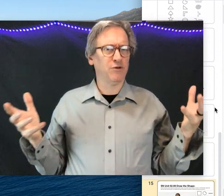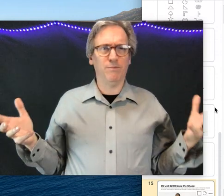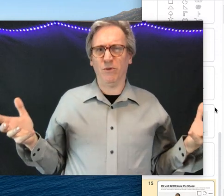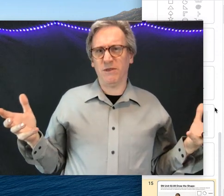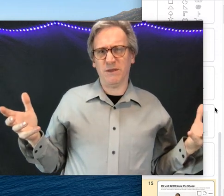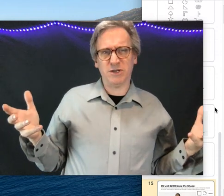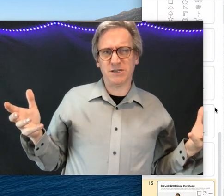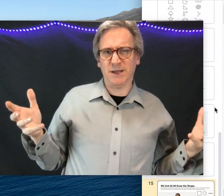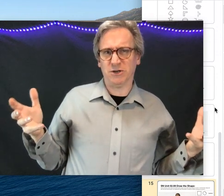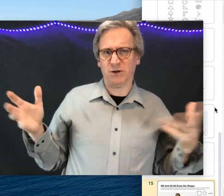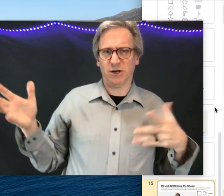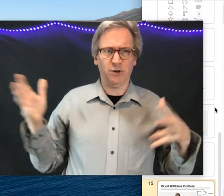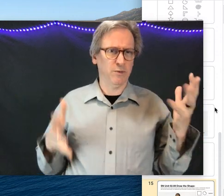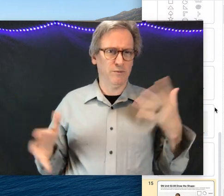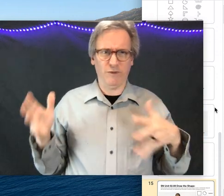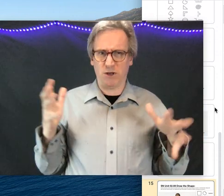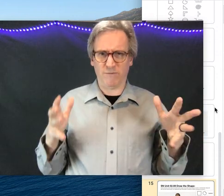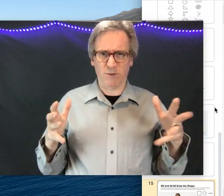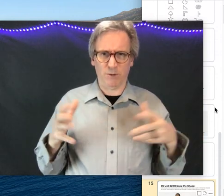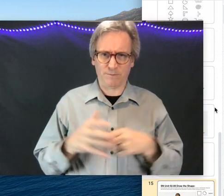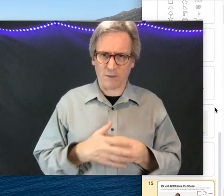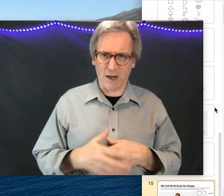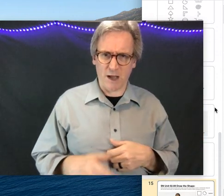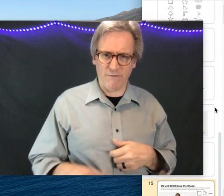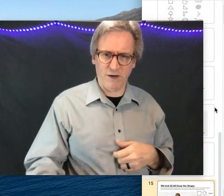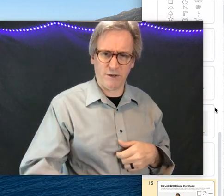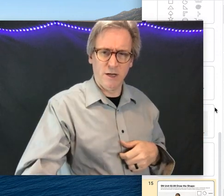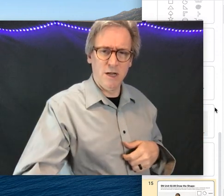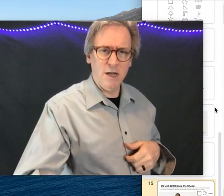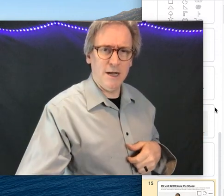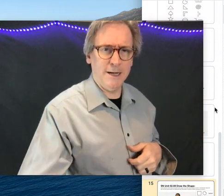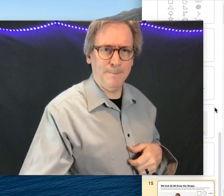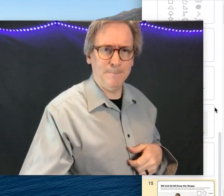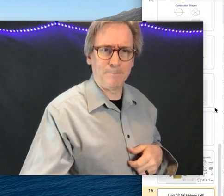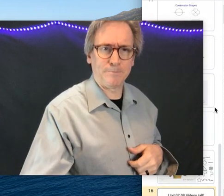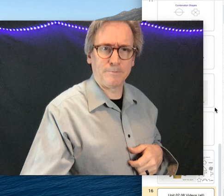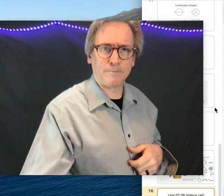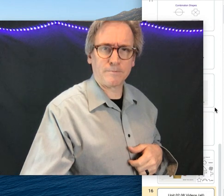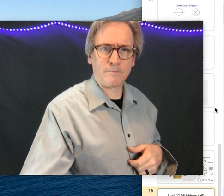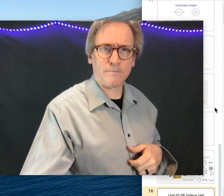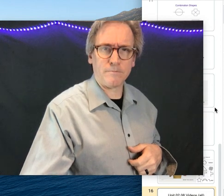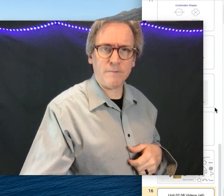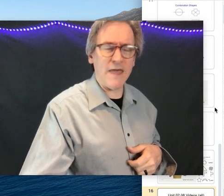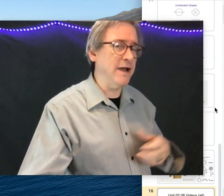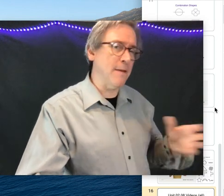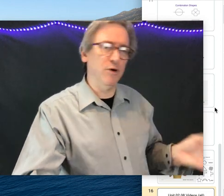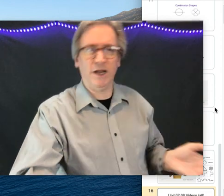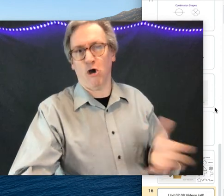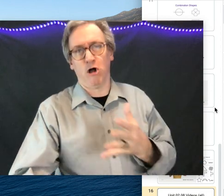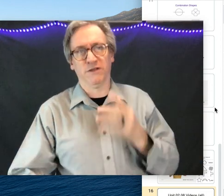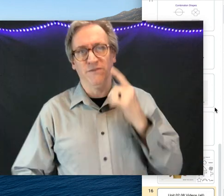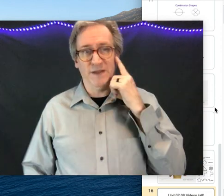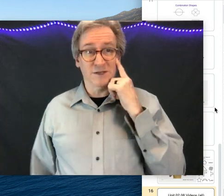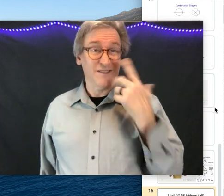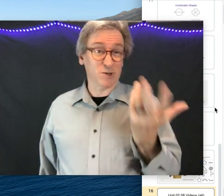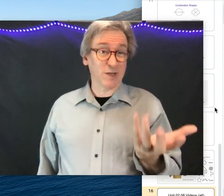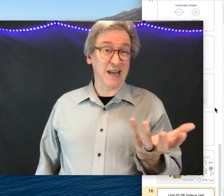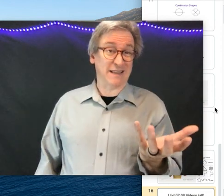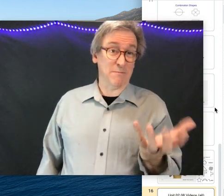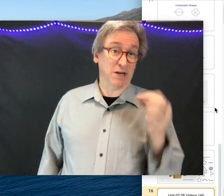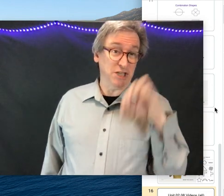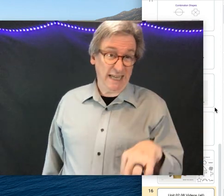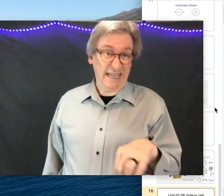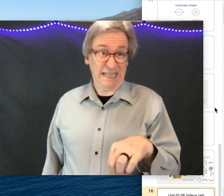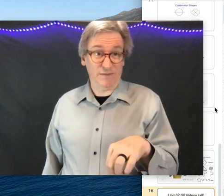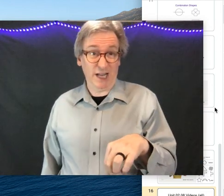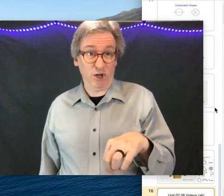flip through both of them just to make sure you feel comfortable and confident. And then I put in all of the videos. There's really not